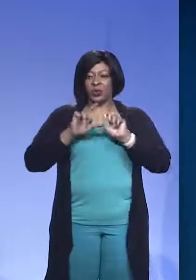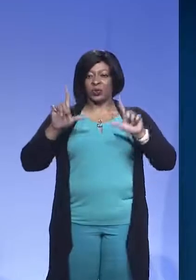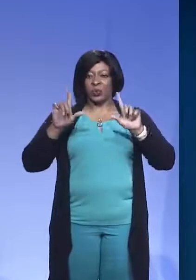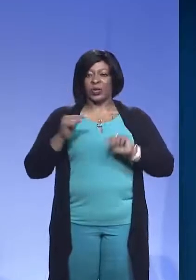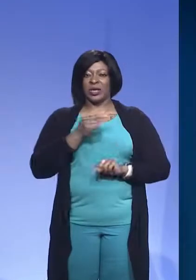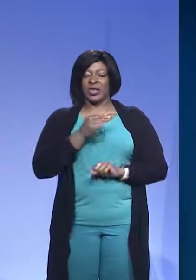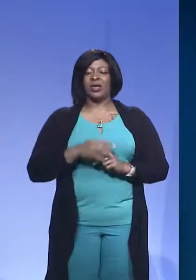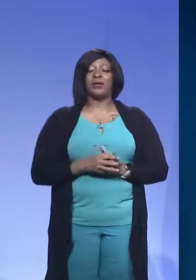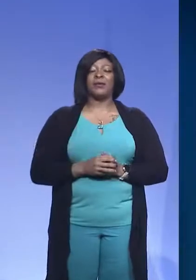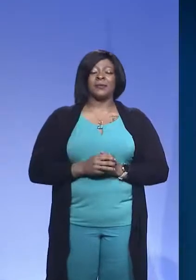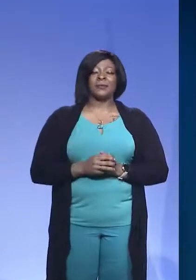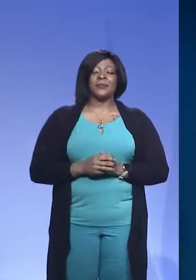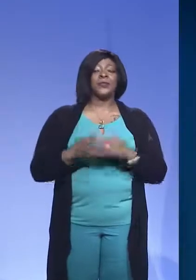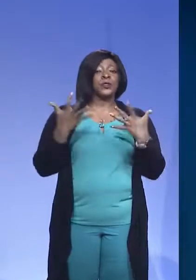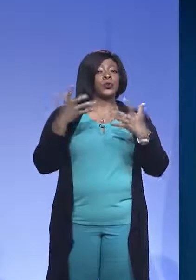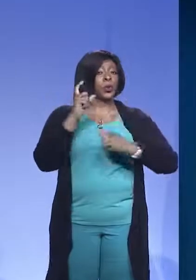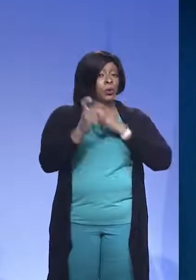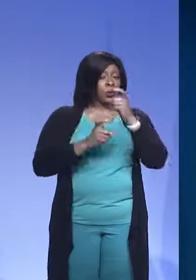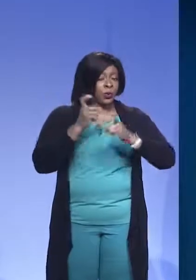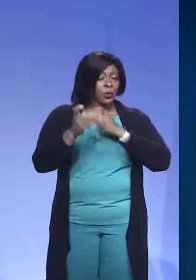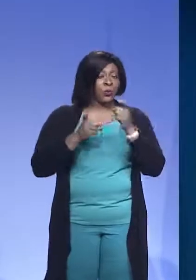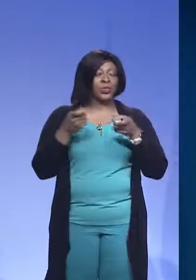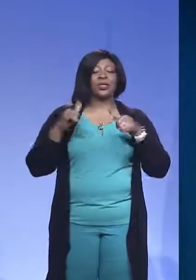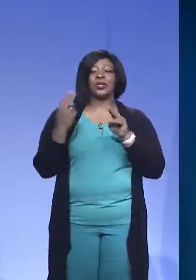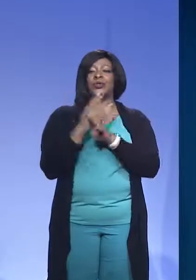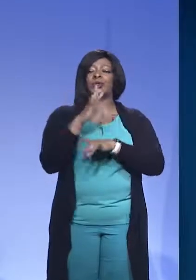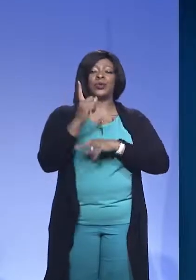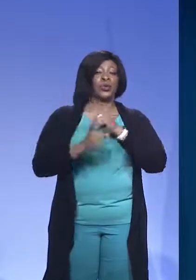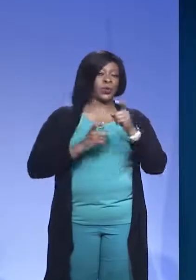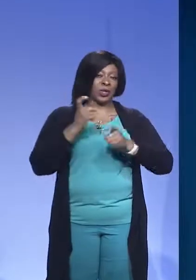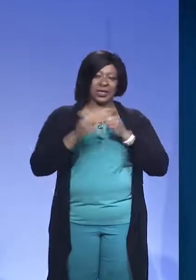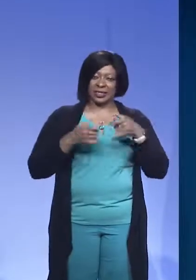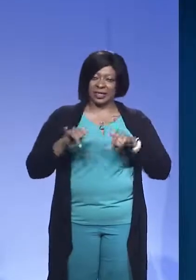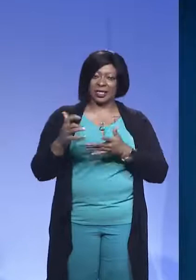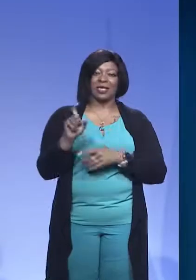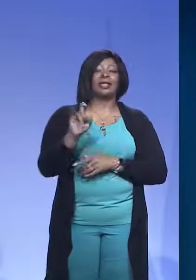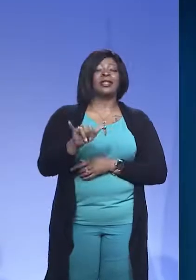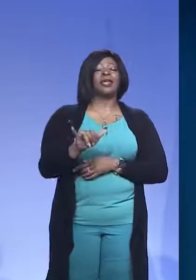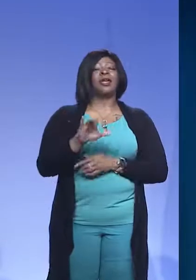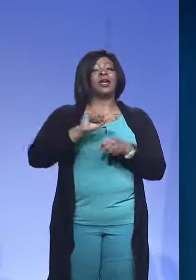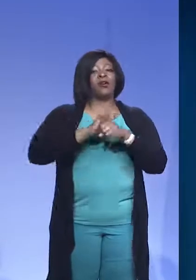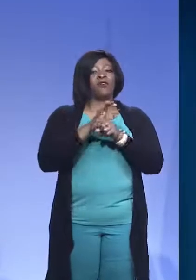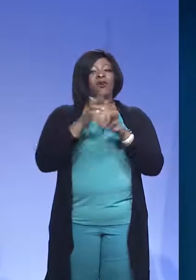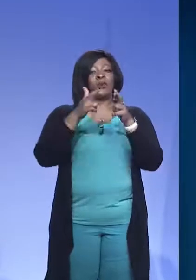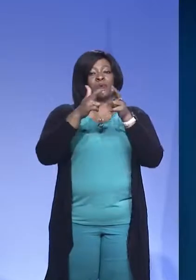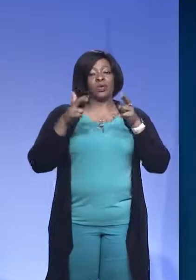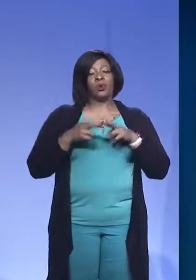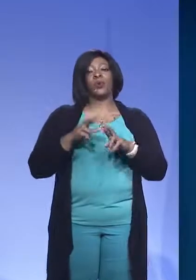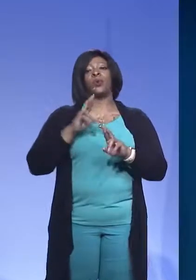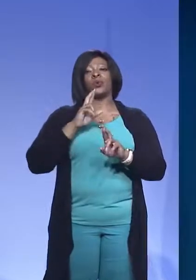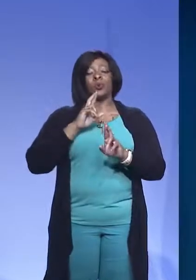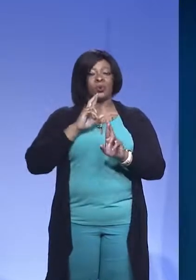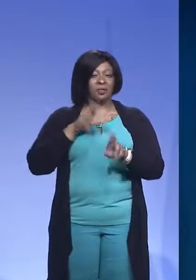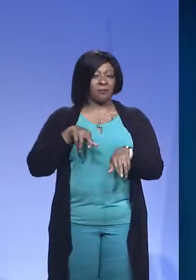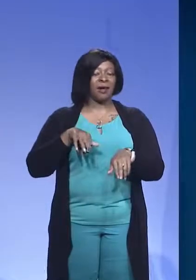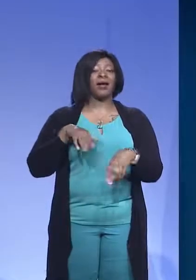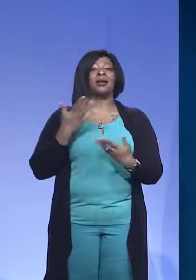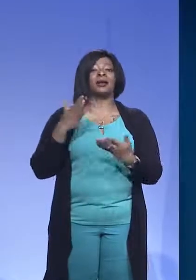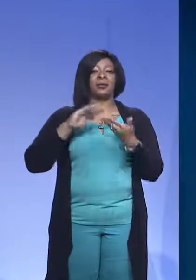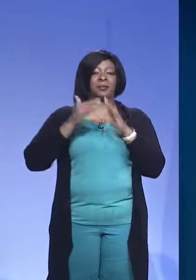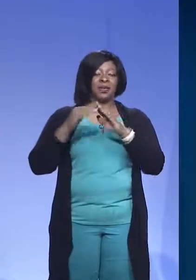there. If you'd like to donate, we could still use your donations. The COVID-19 Regional Response Fund at the Community